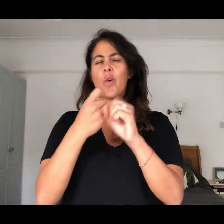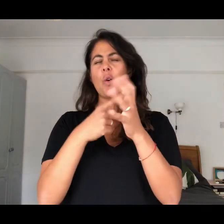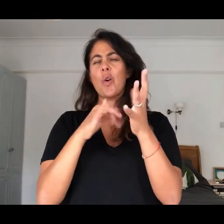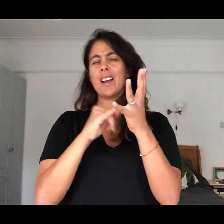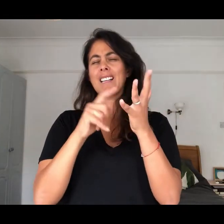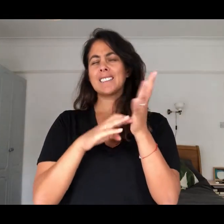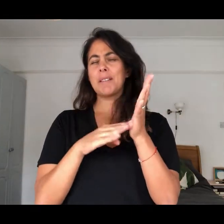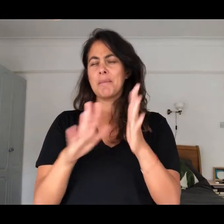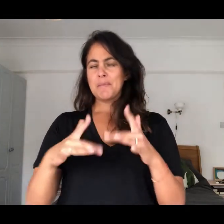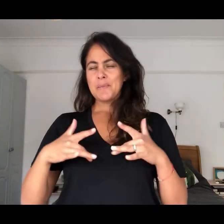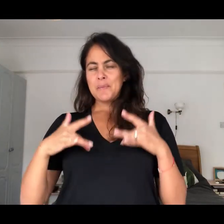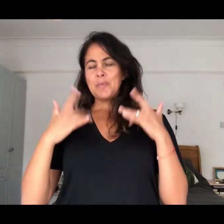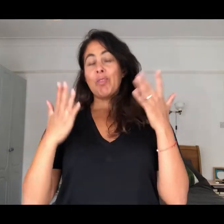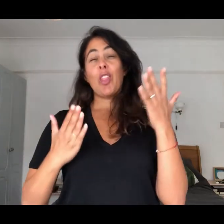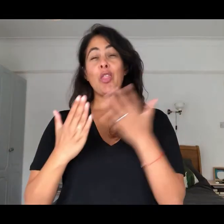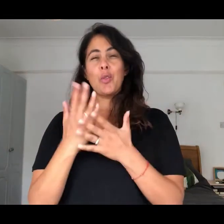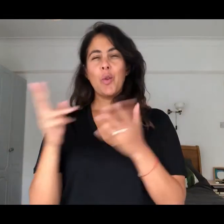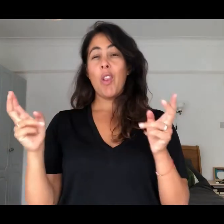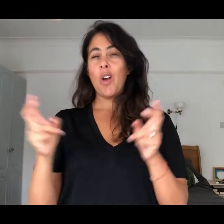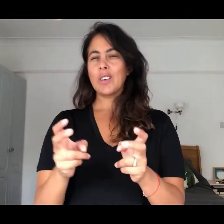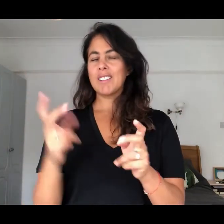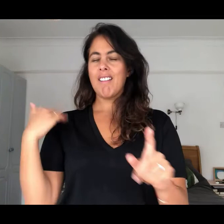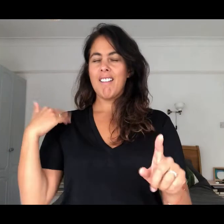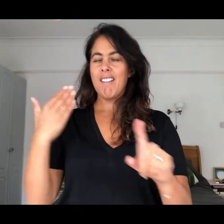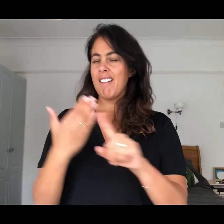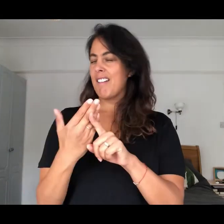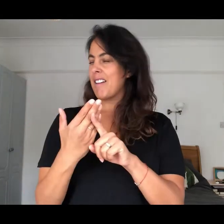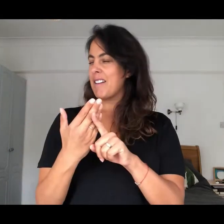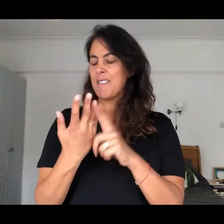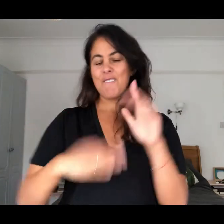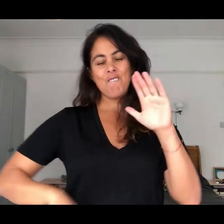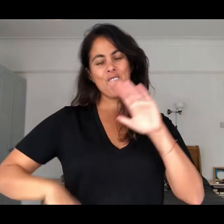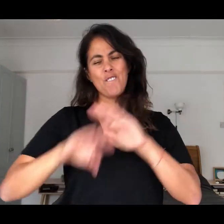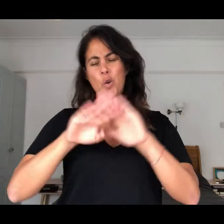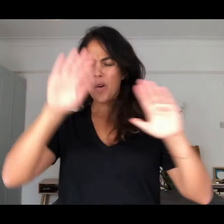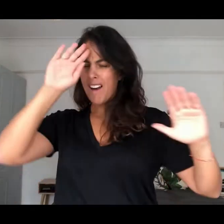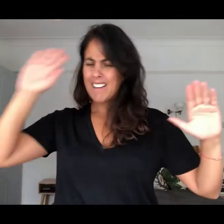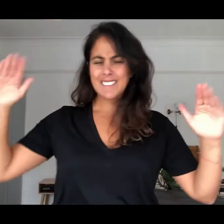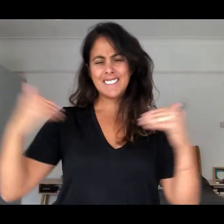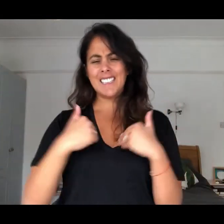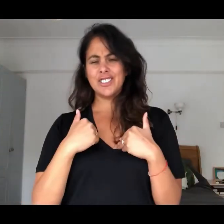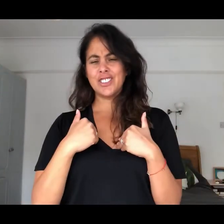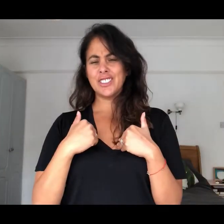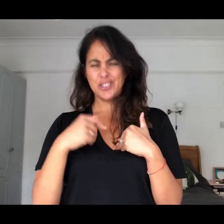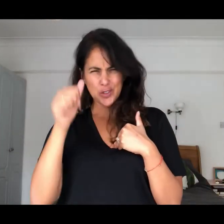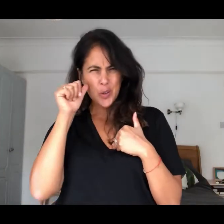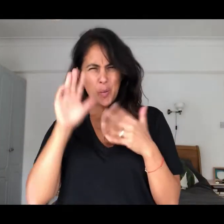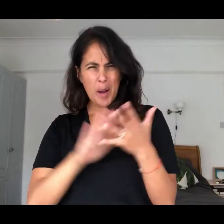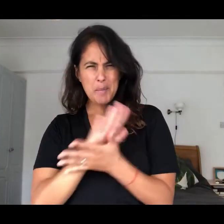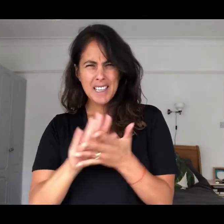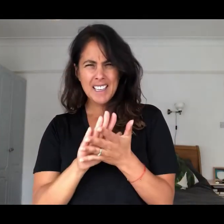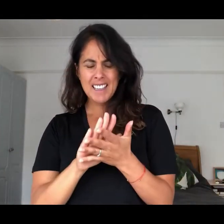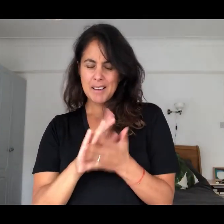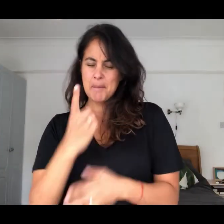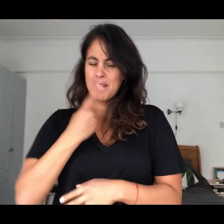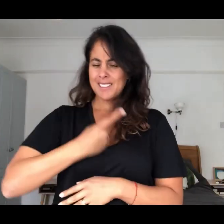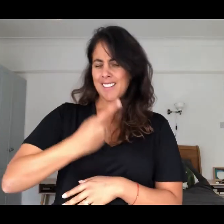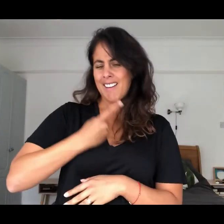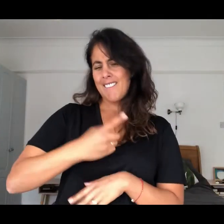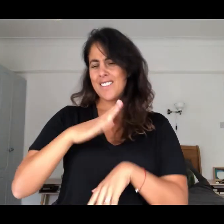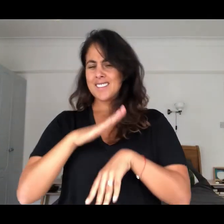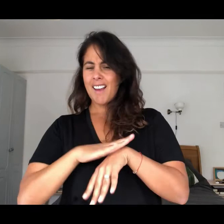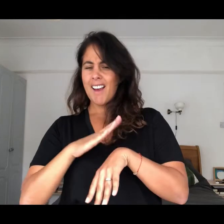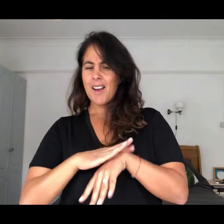Really been able to give myself my full attention. Do you know what I mean? Me time,